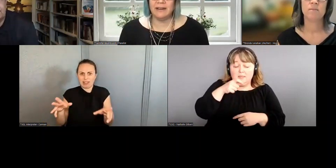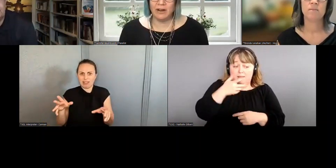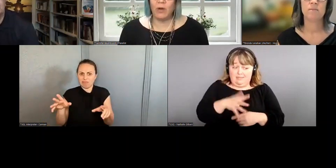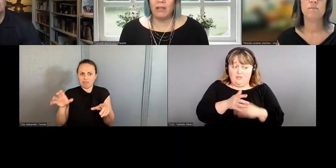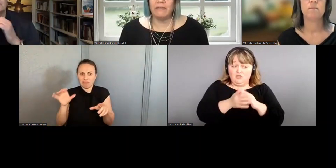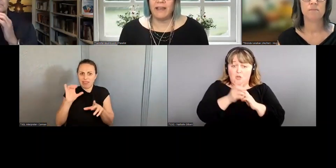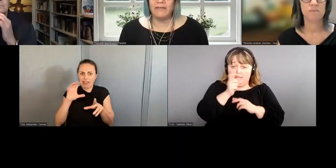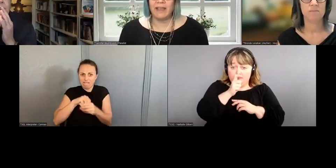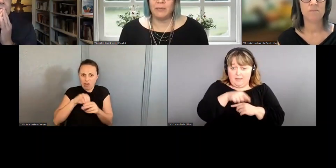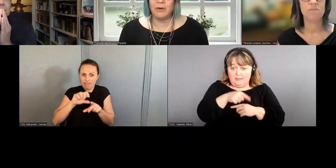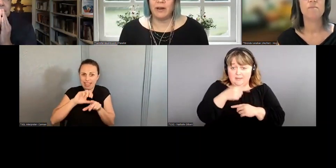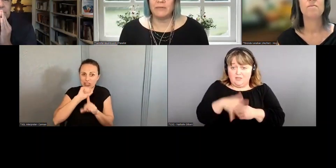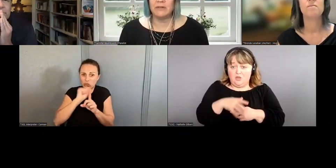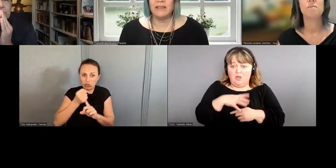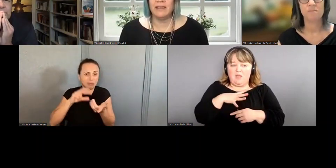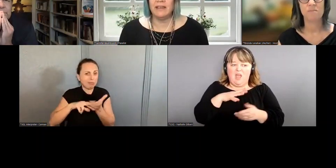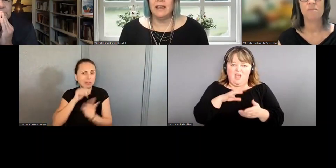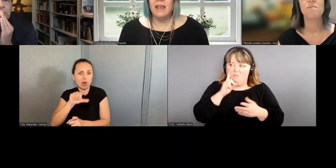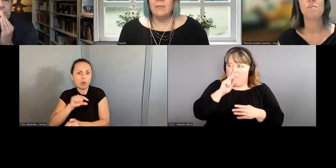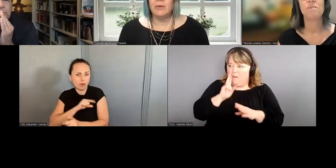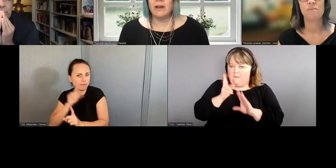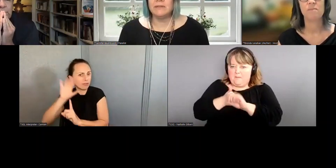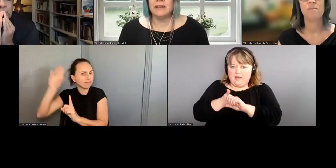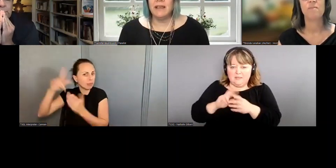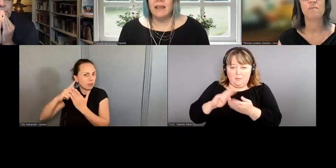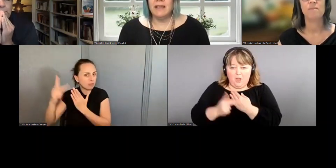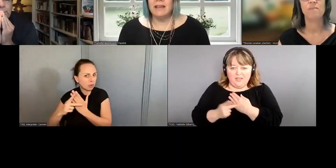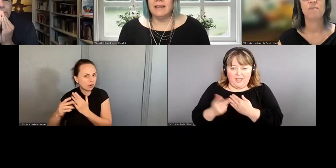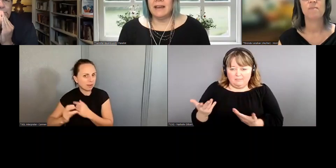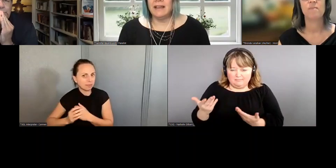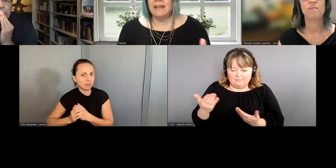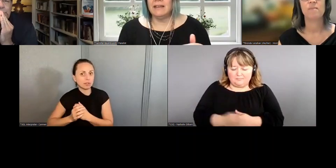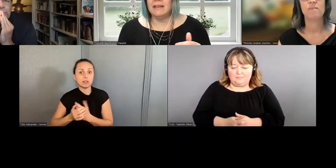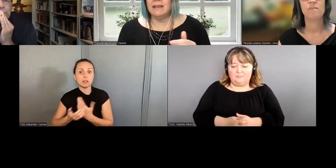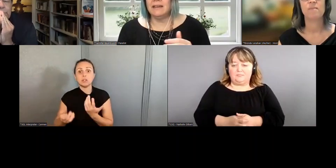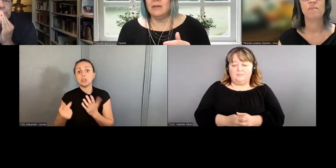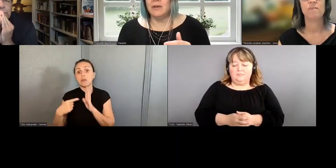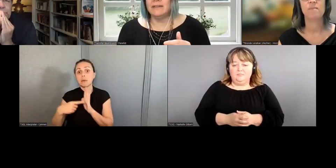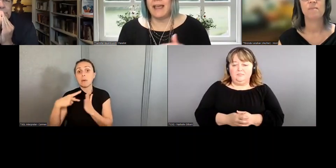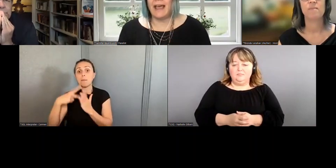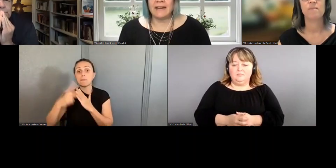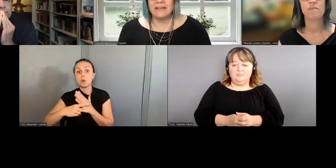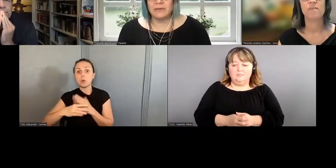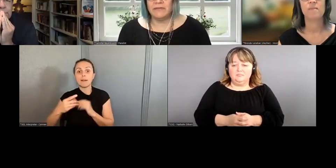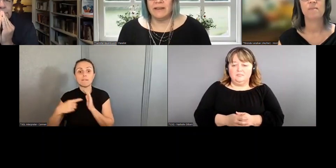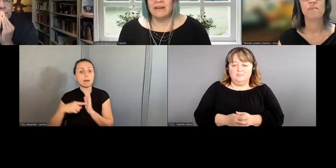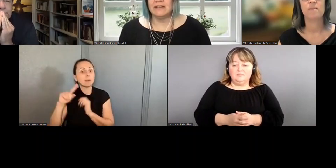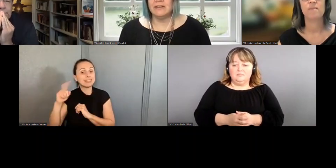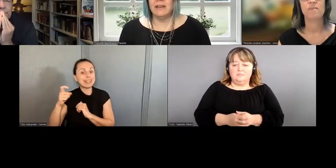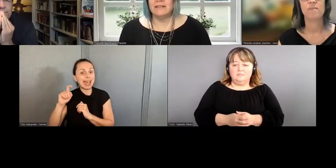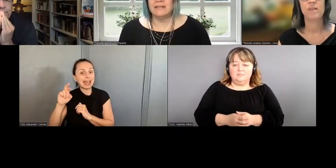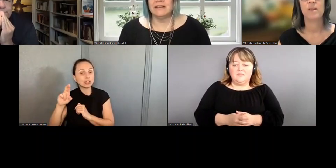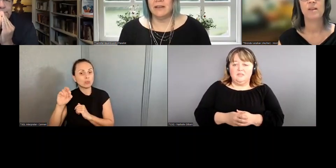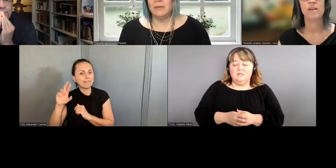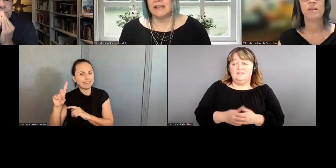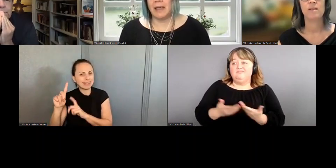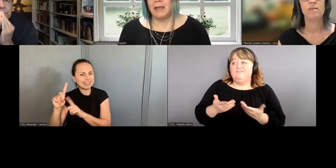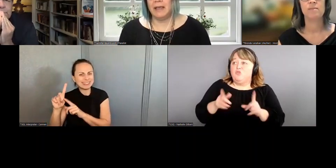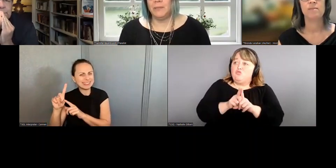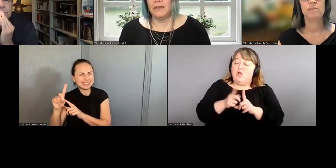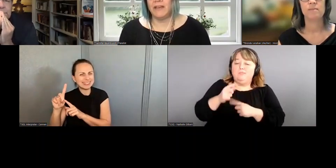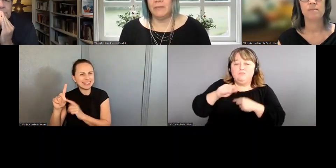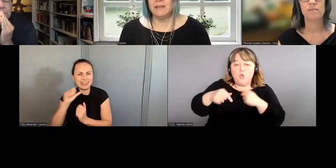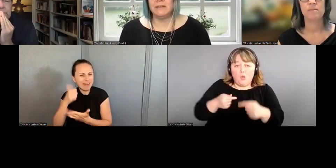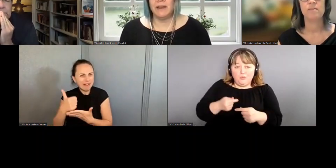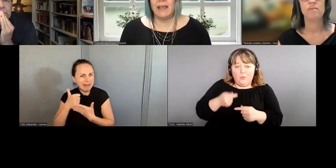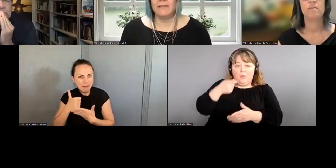so they didn't qualify for that program. So I think programs like getting a tax refund is not necessarily what's